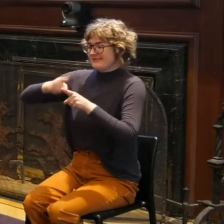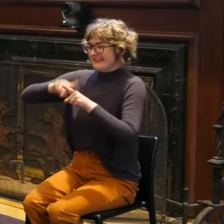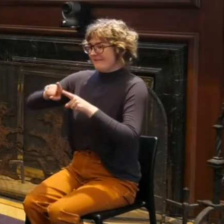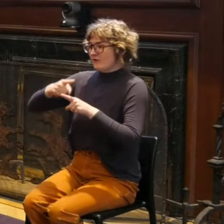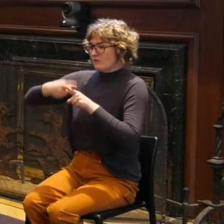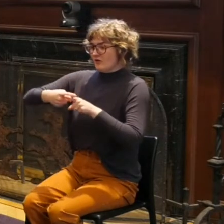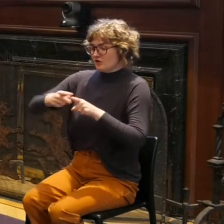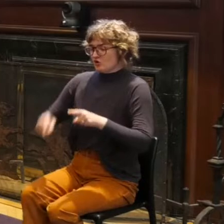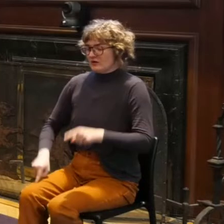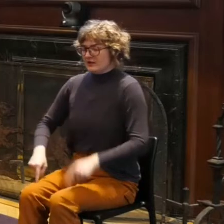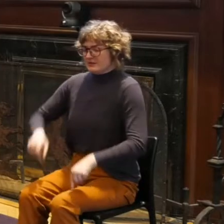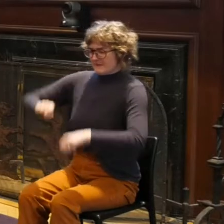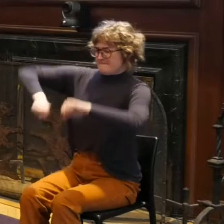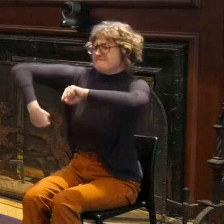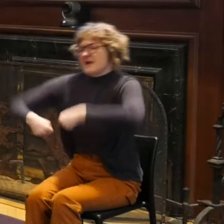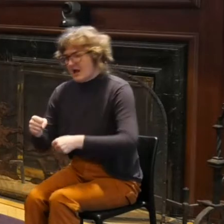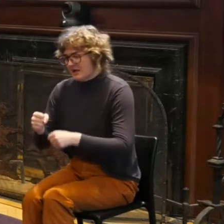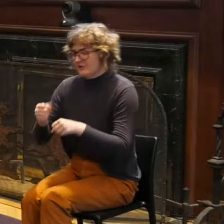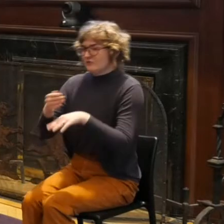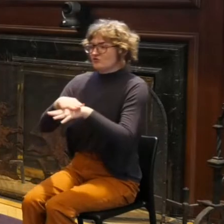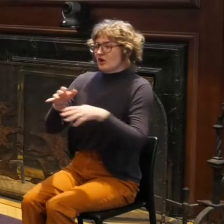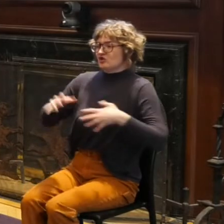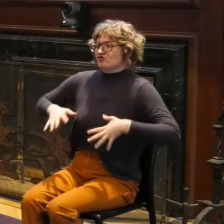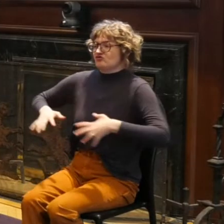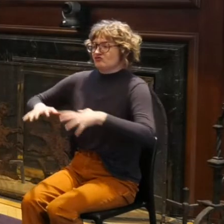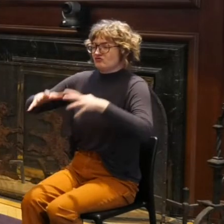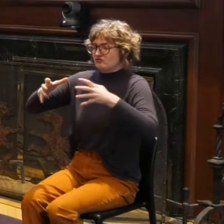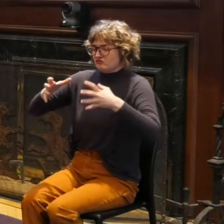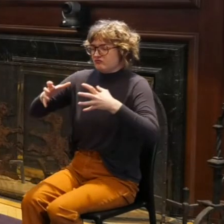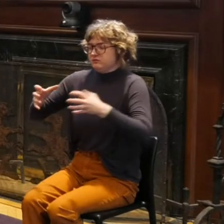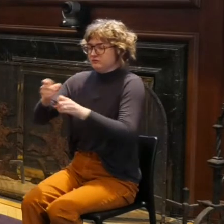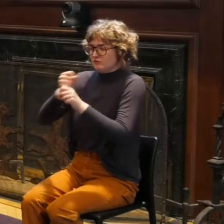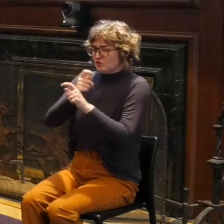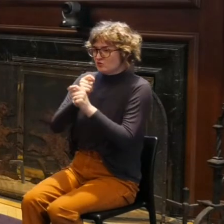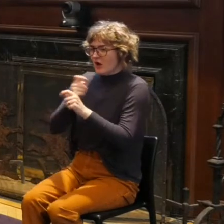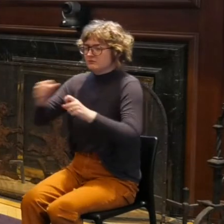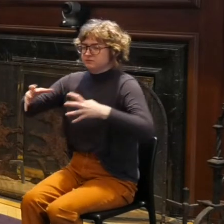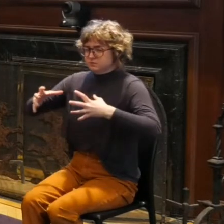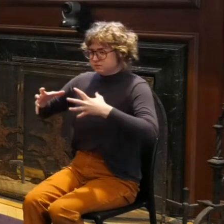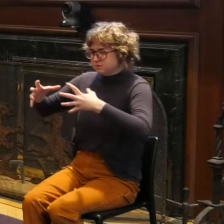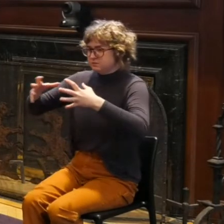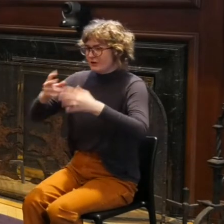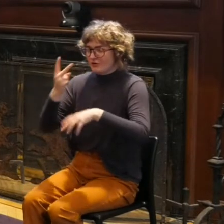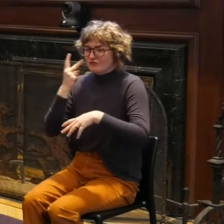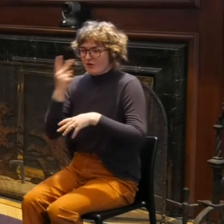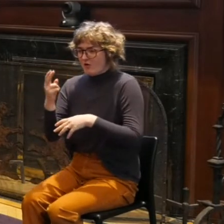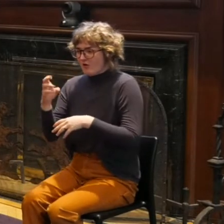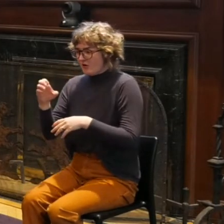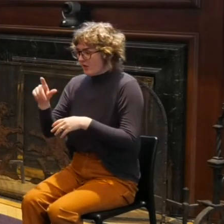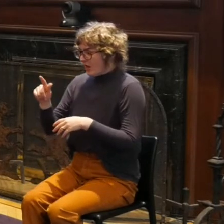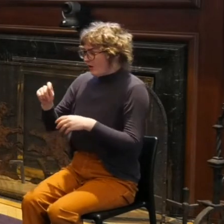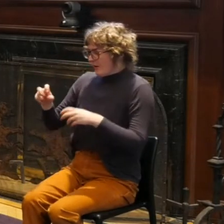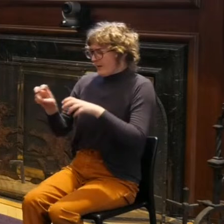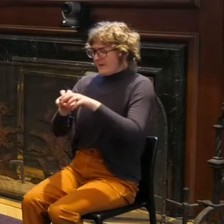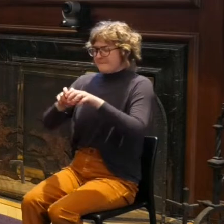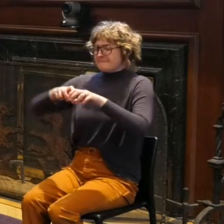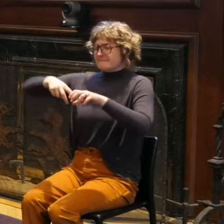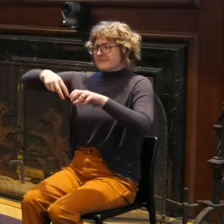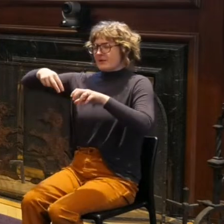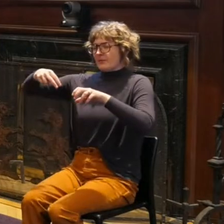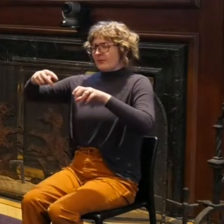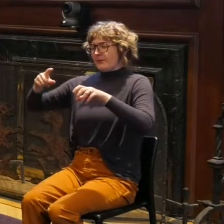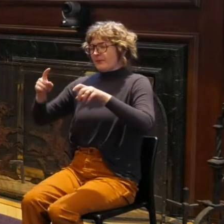your knees buckled as the truck shivered, shook. You saw Cole slipping backward into something you could